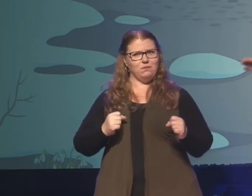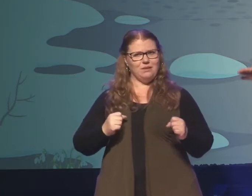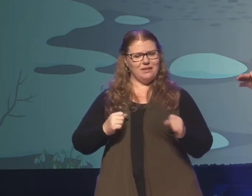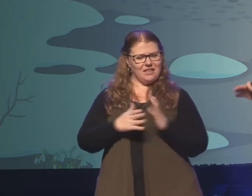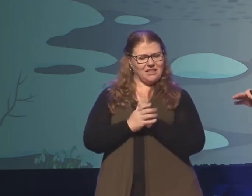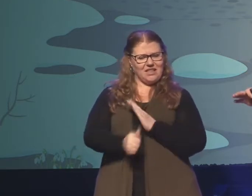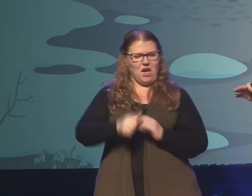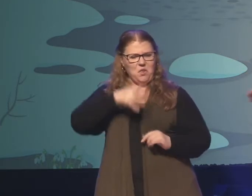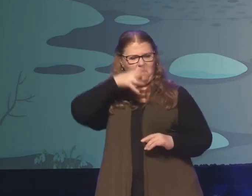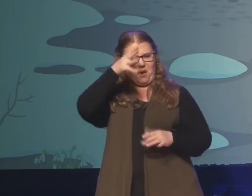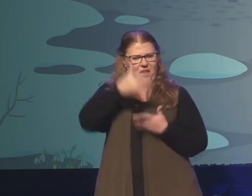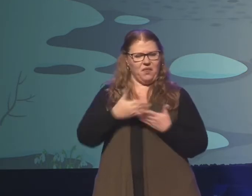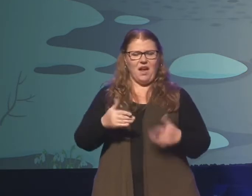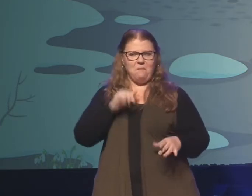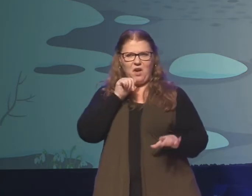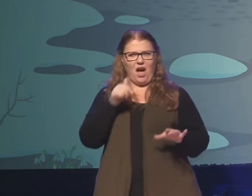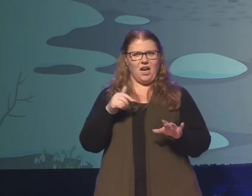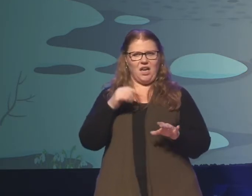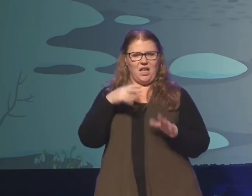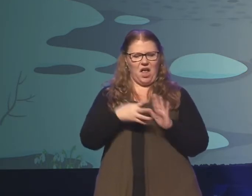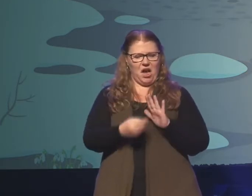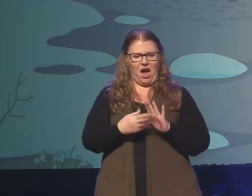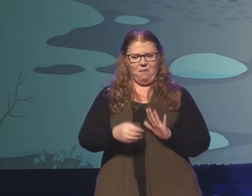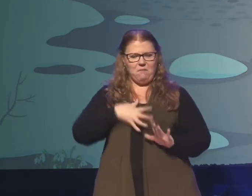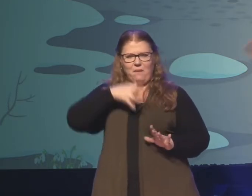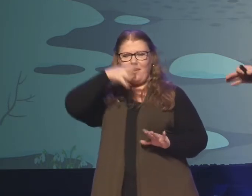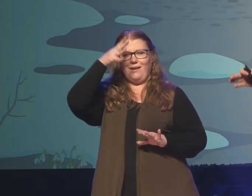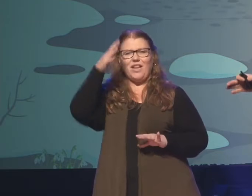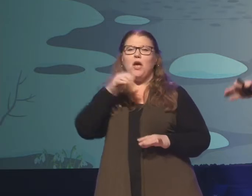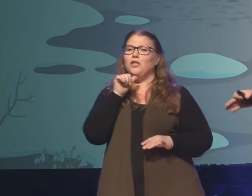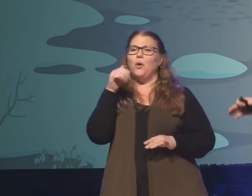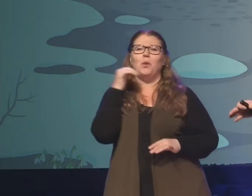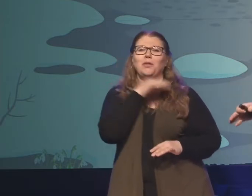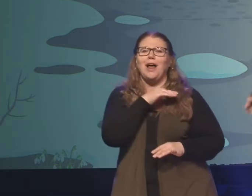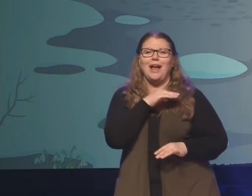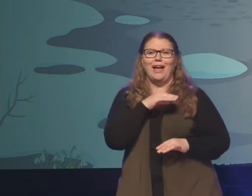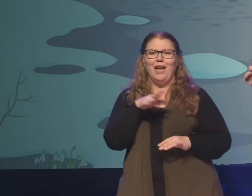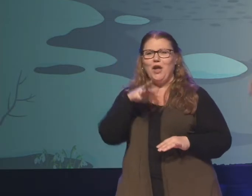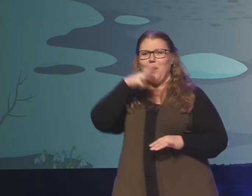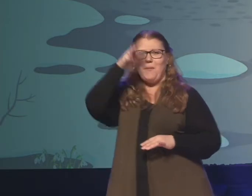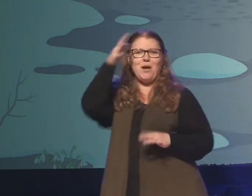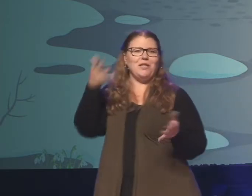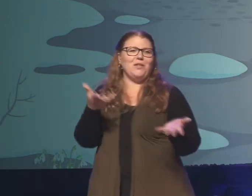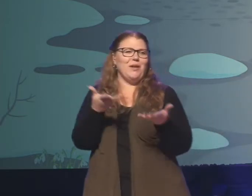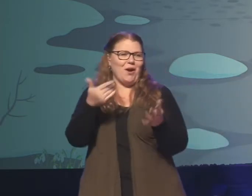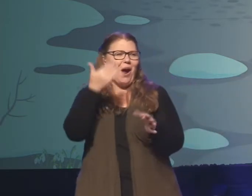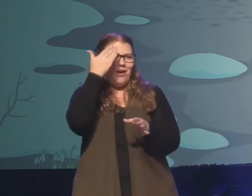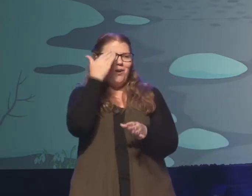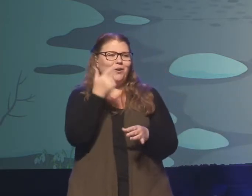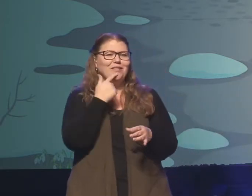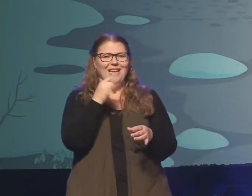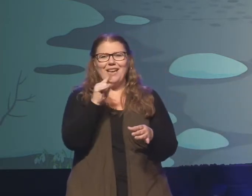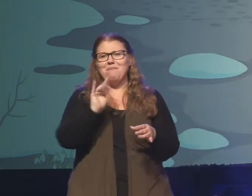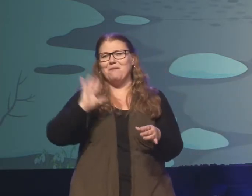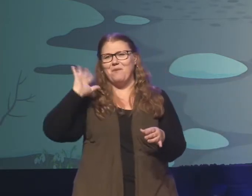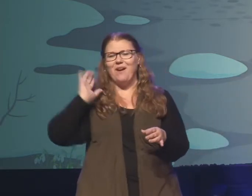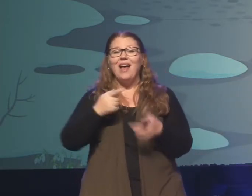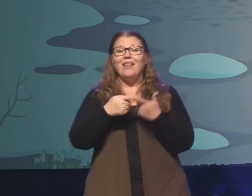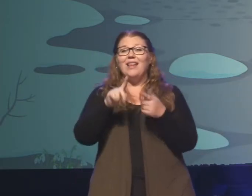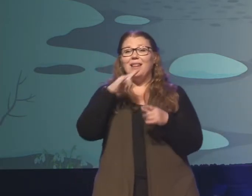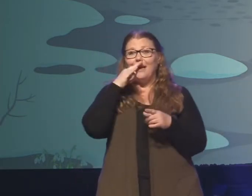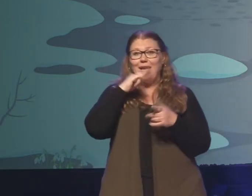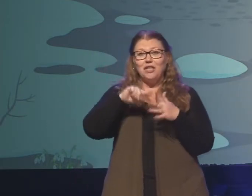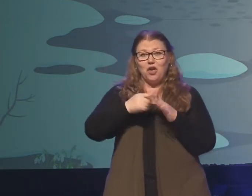gonna do what my parents did. Now, don't lie and say you never said that just because your parents are in the room with you. I know you said it, right? And then your kids